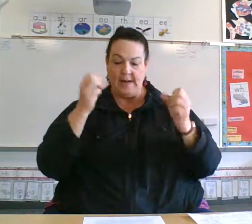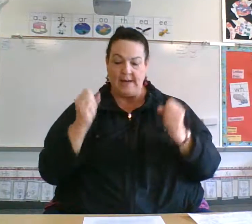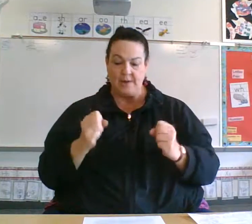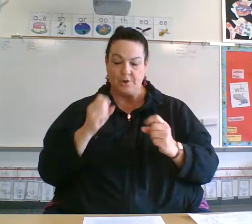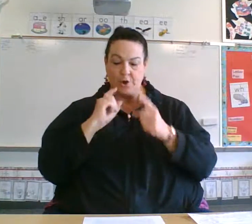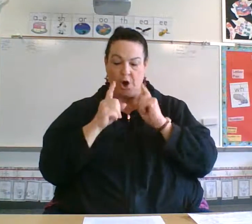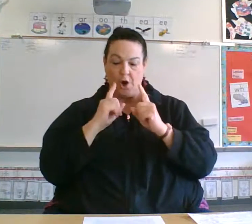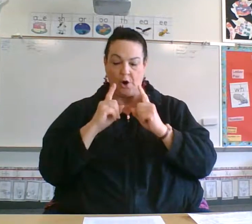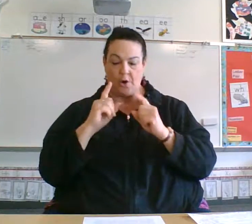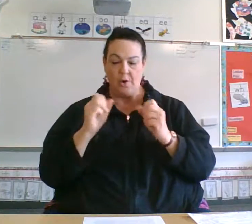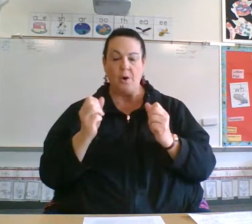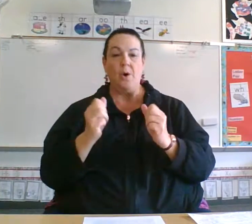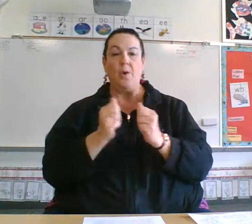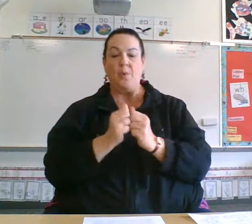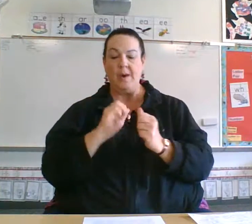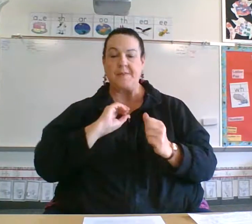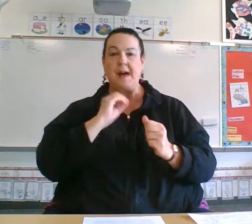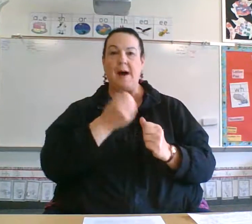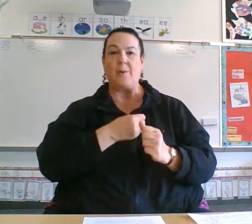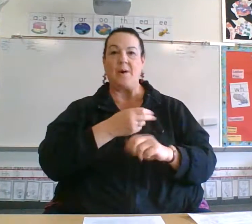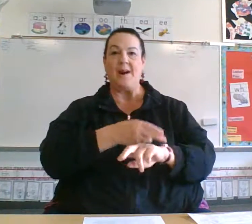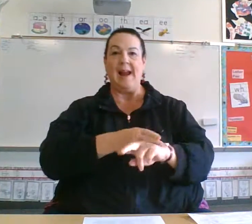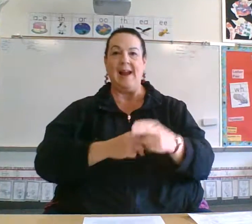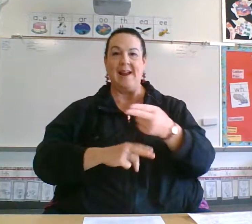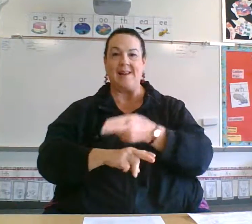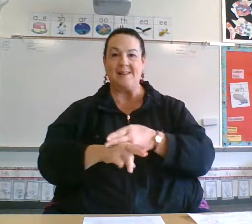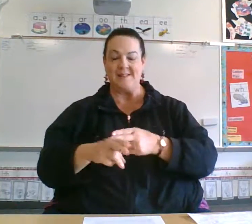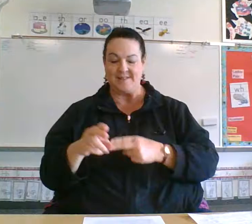can talk with our hands